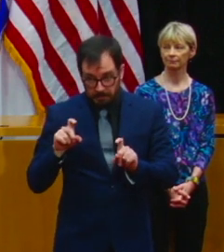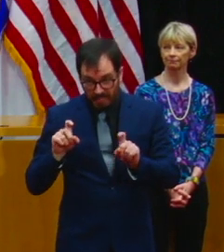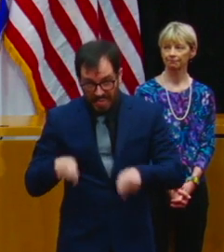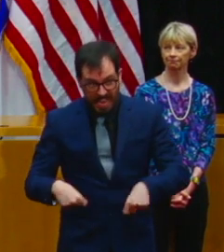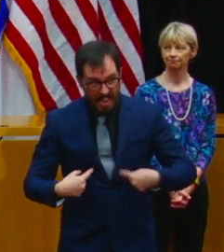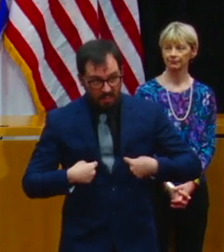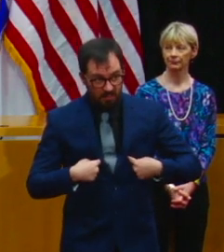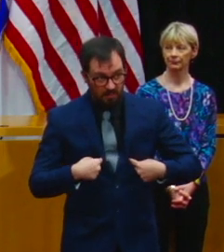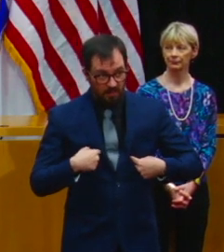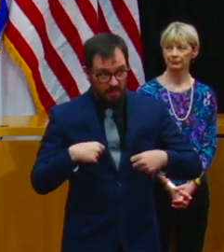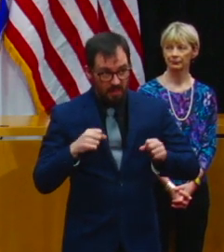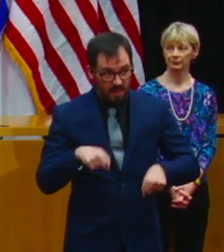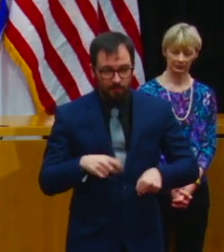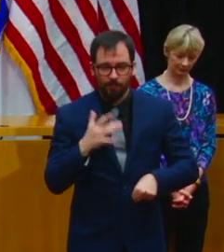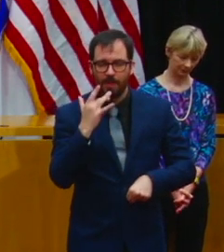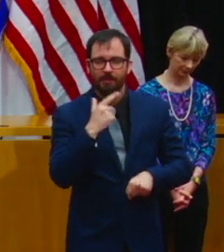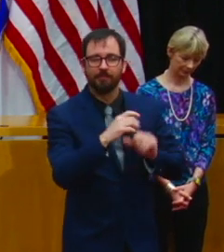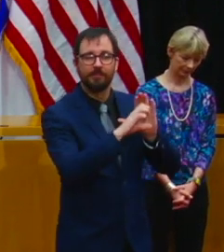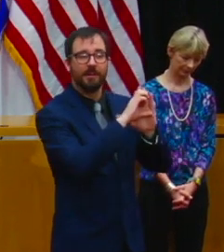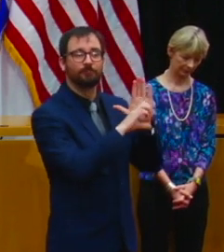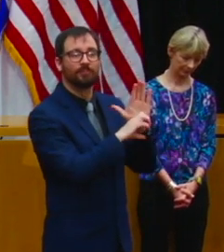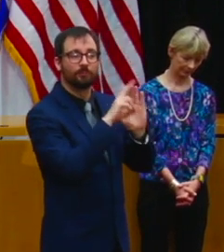that are involved in this. We certainly believe